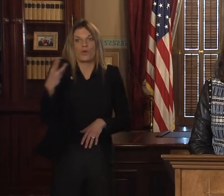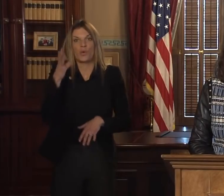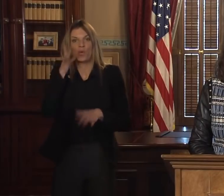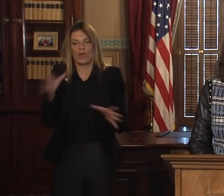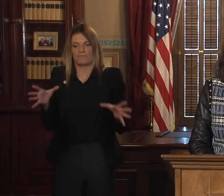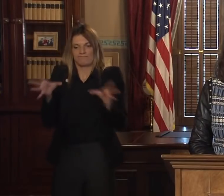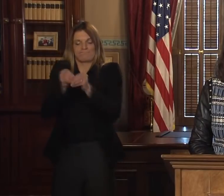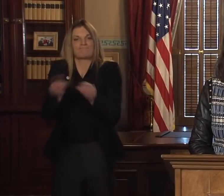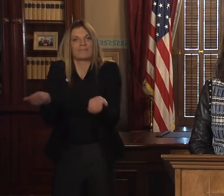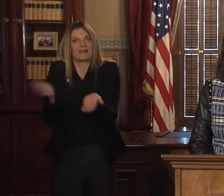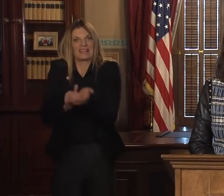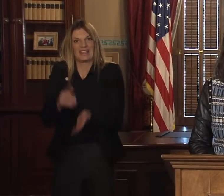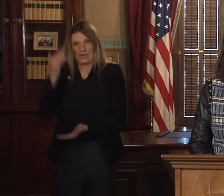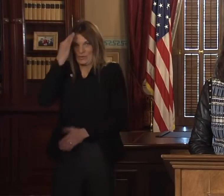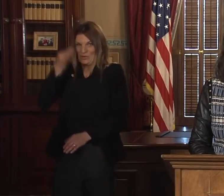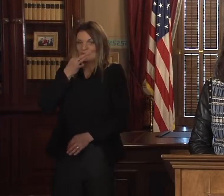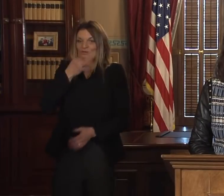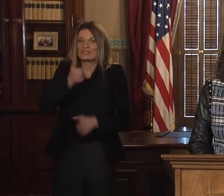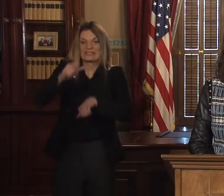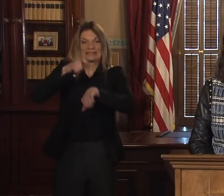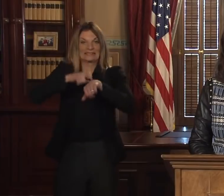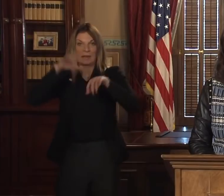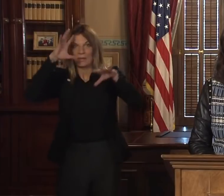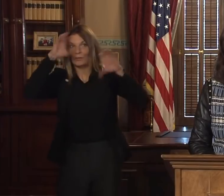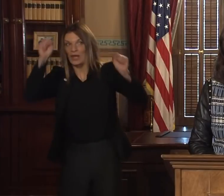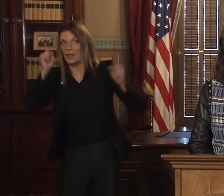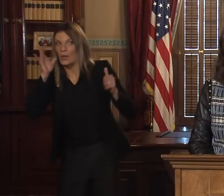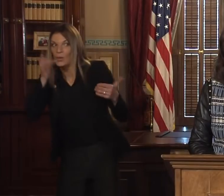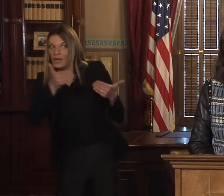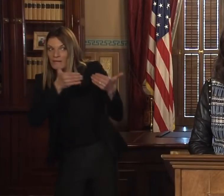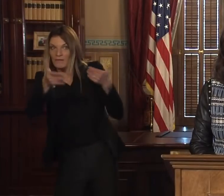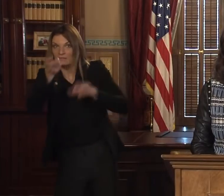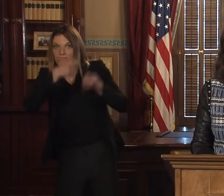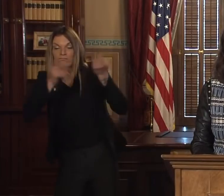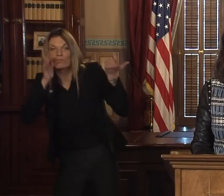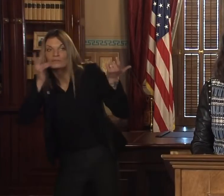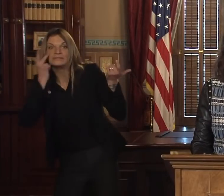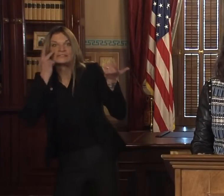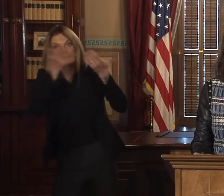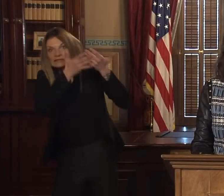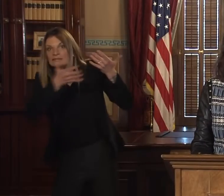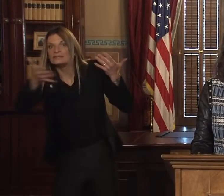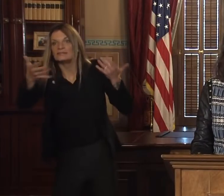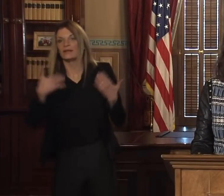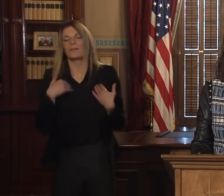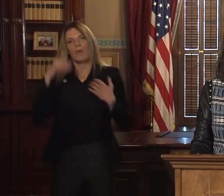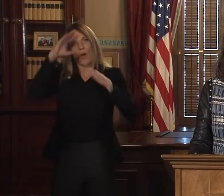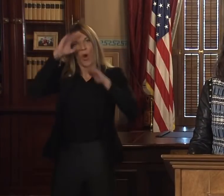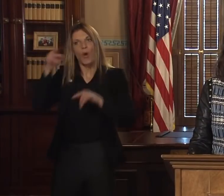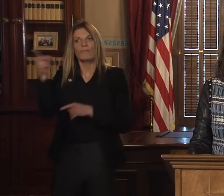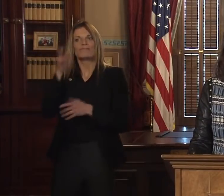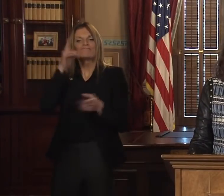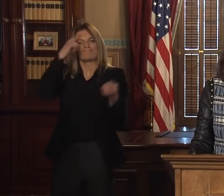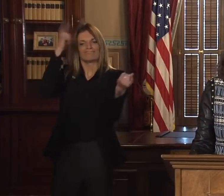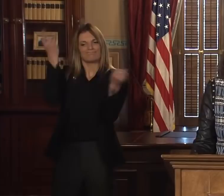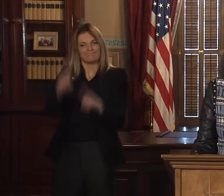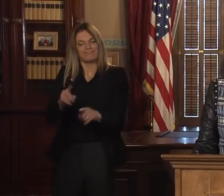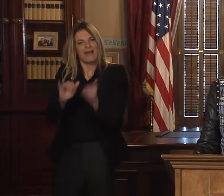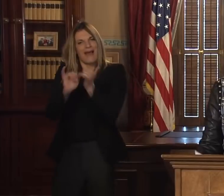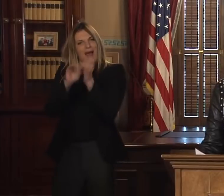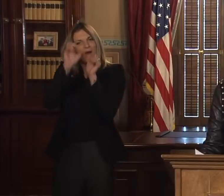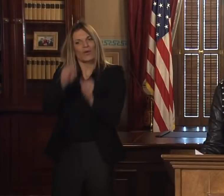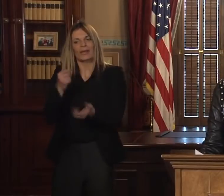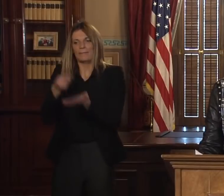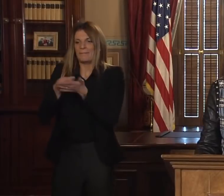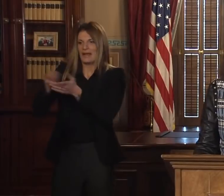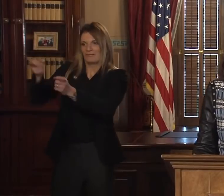really hope to see a bipartisan bill passed to provide more relief during this time of COVID. Our numbers show that